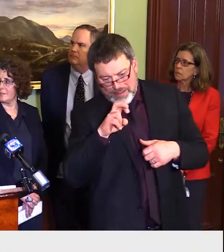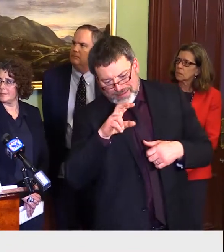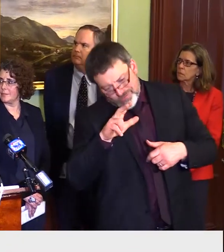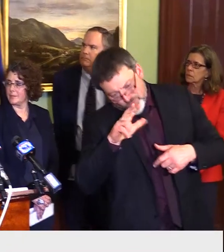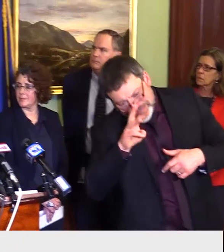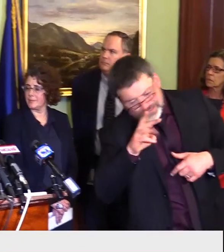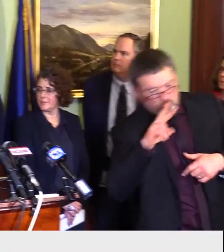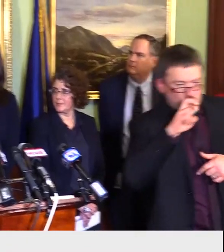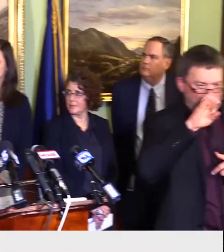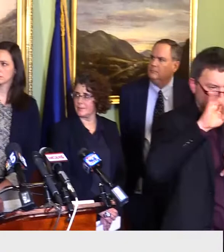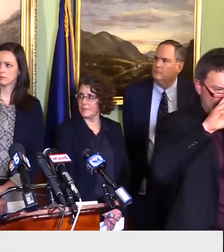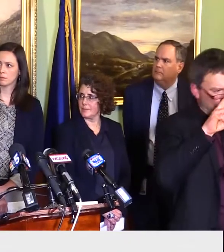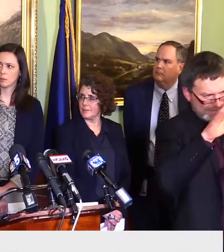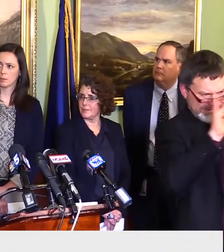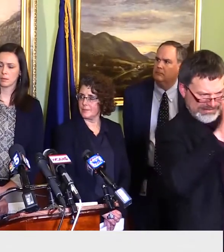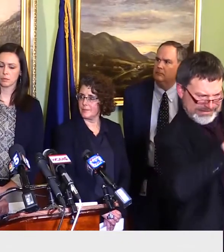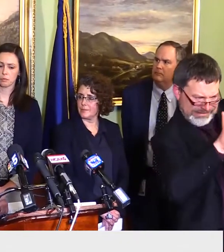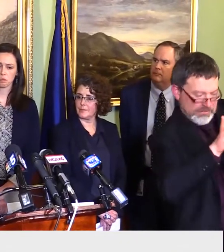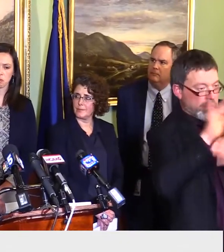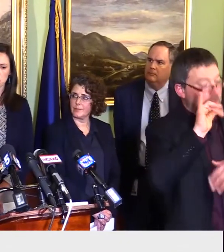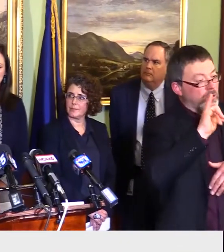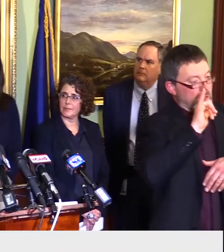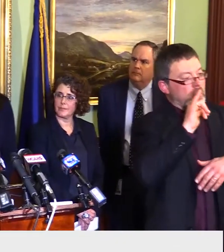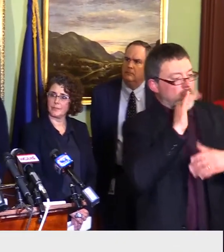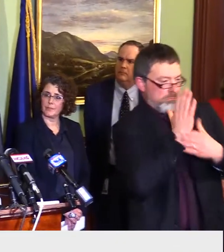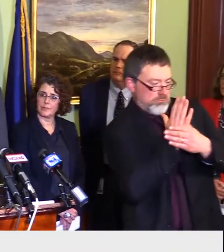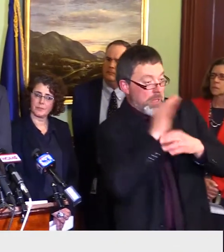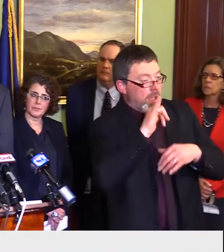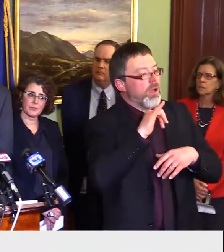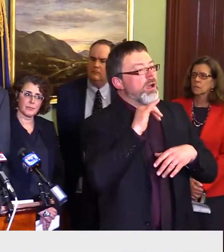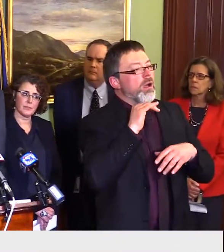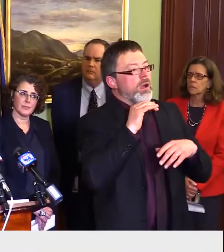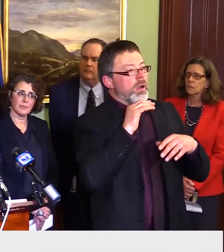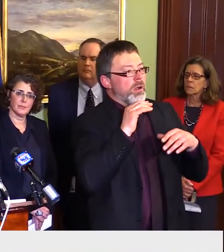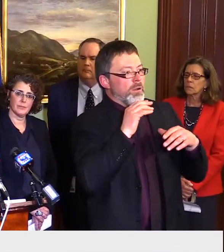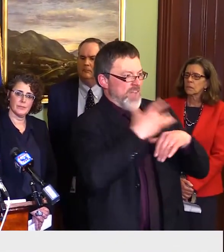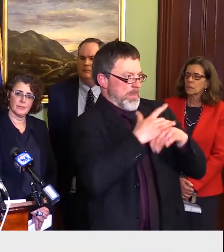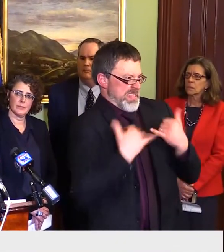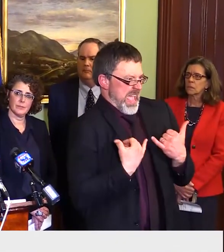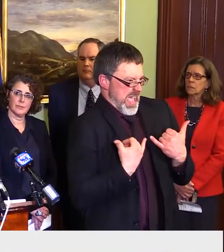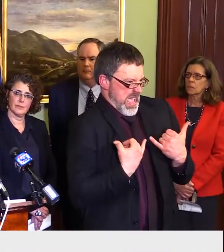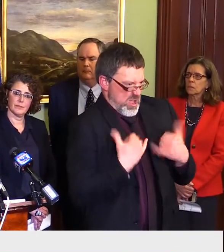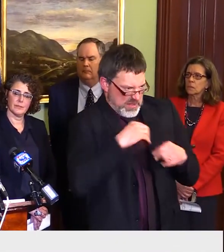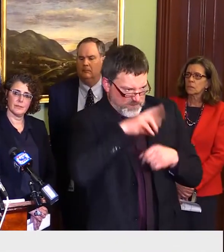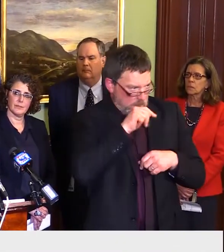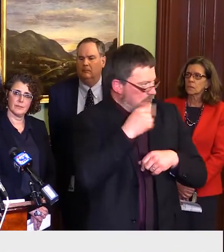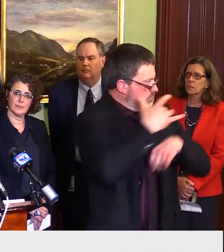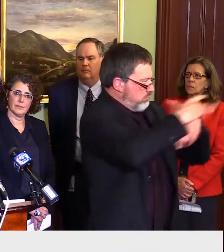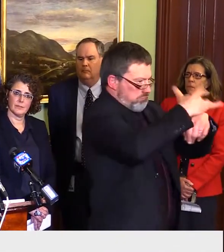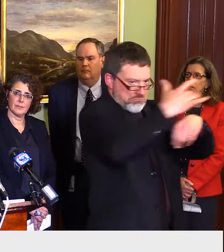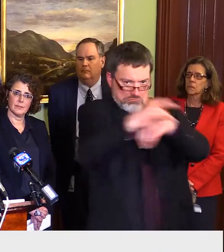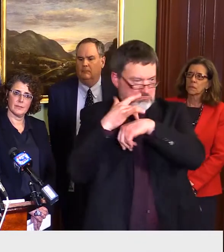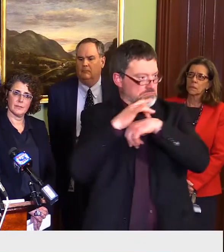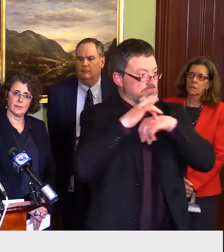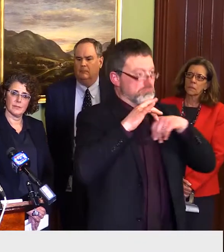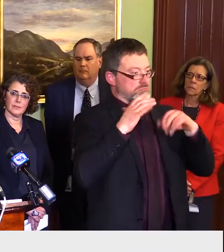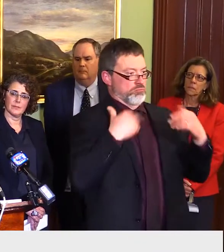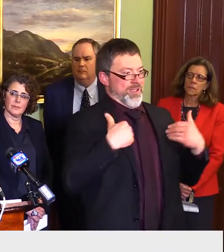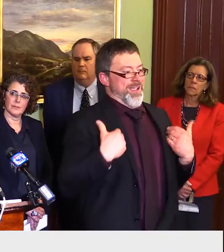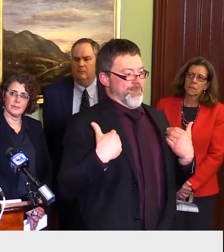data as of now. Do you have that, Dr. Levine? Don't have it. Today we are testing at least